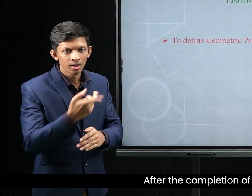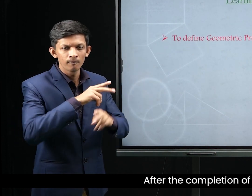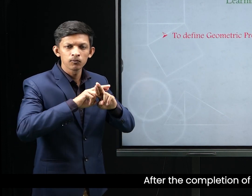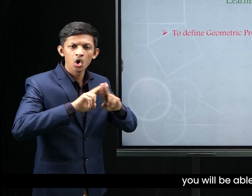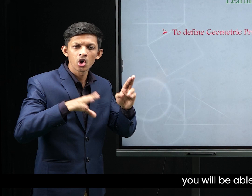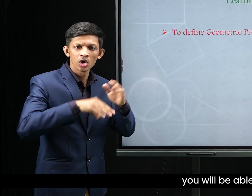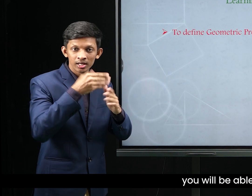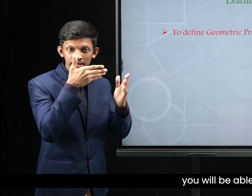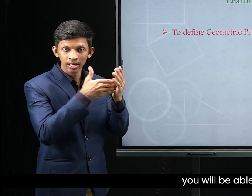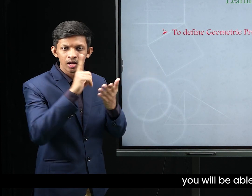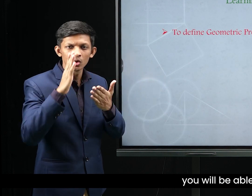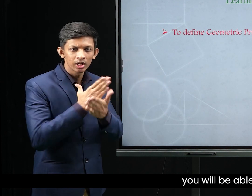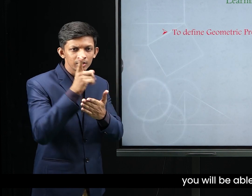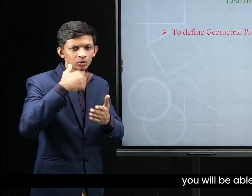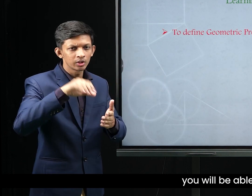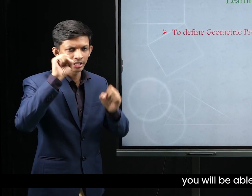this lesson, you will be able to